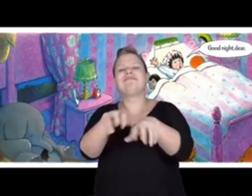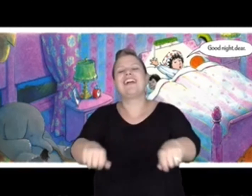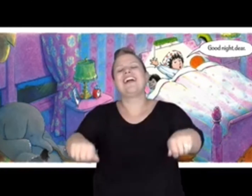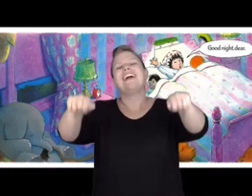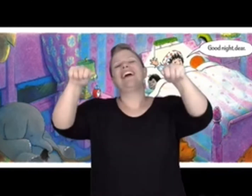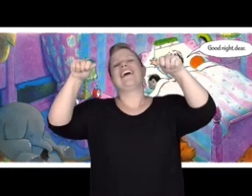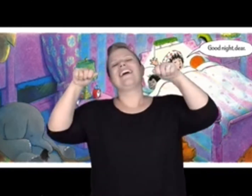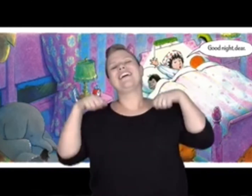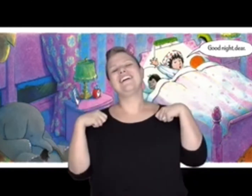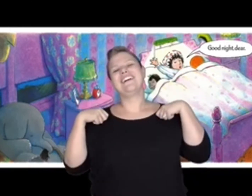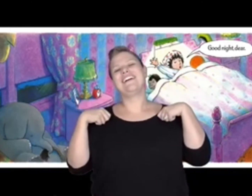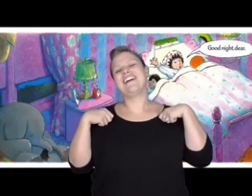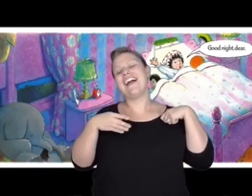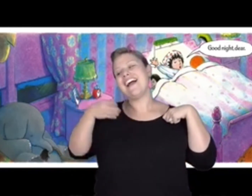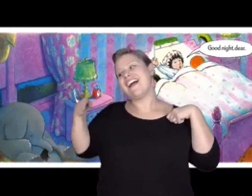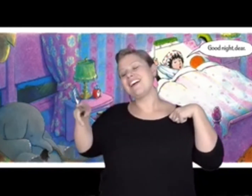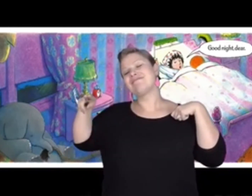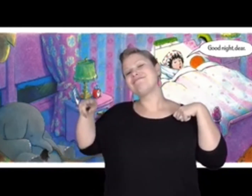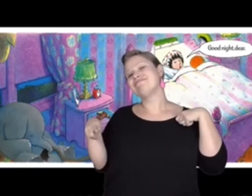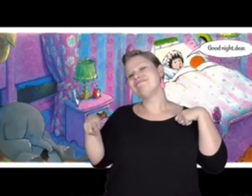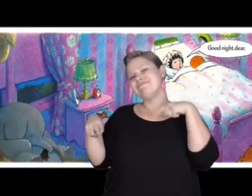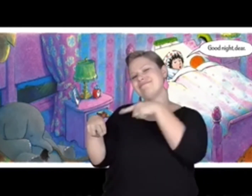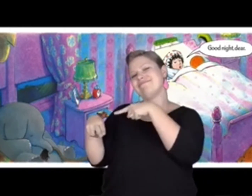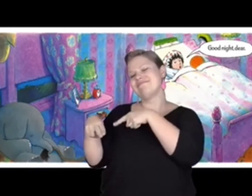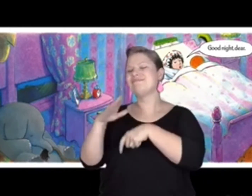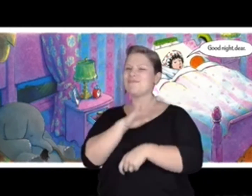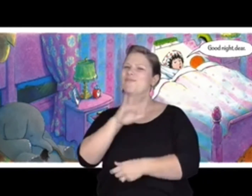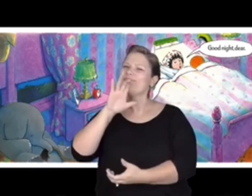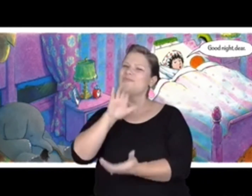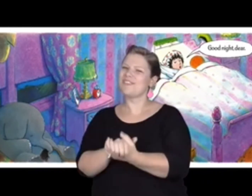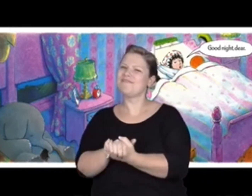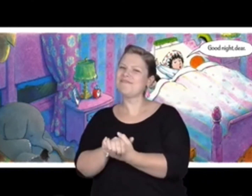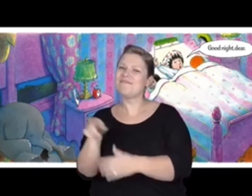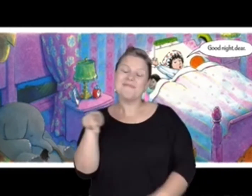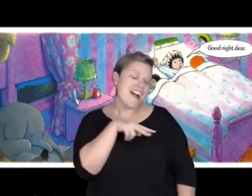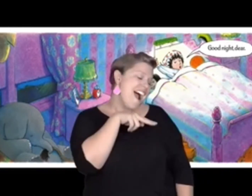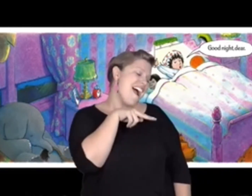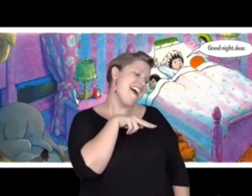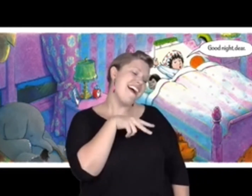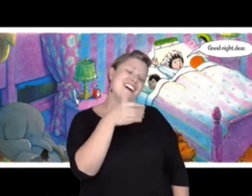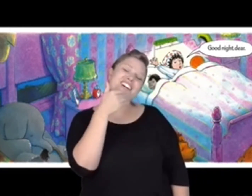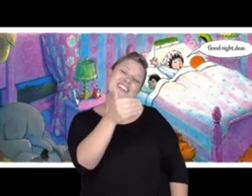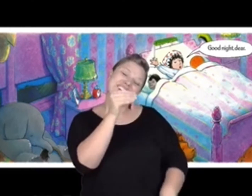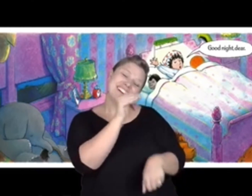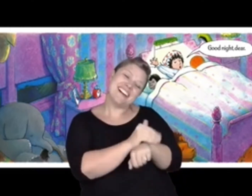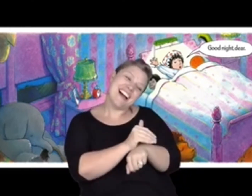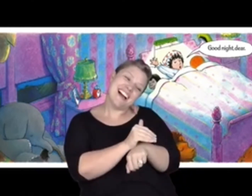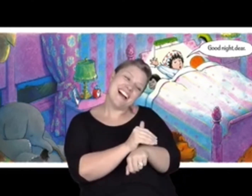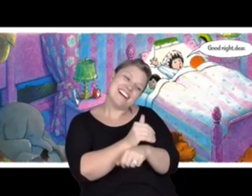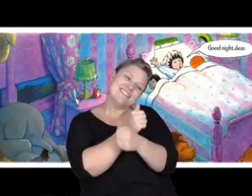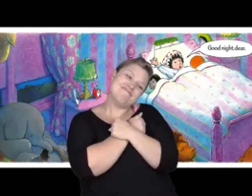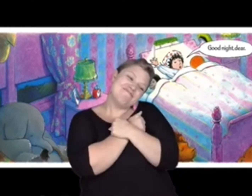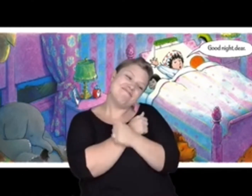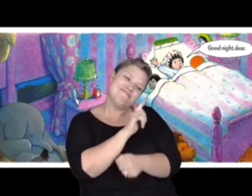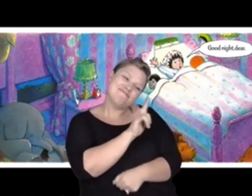The zookeeper lay down and snuggled in his bed, and the zookeeper's wife said, "Good night,